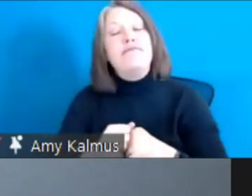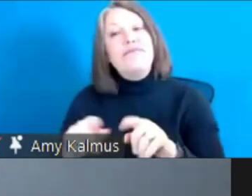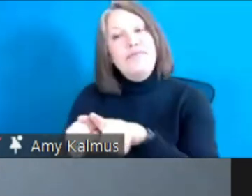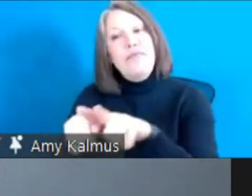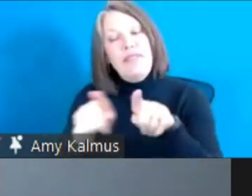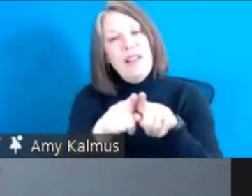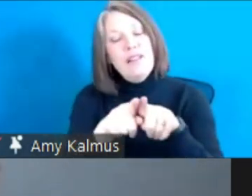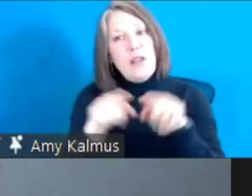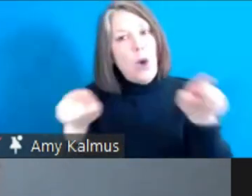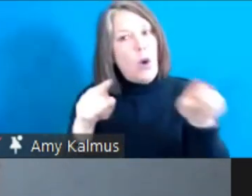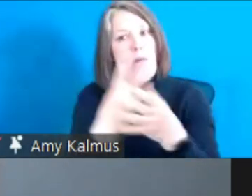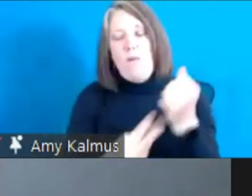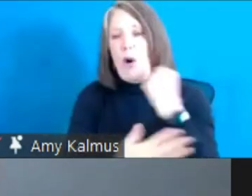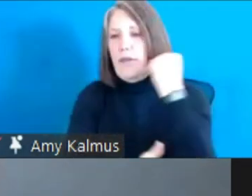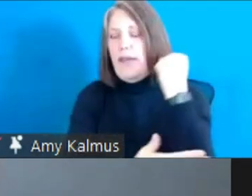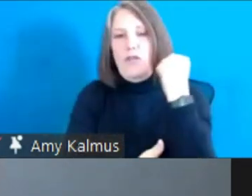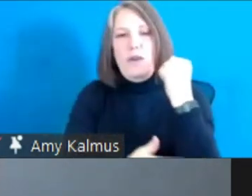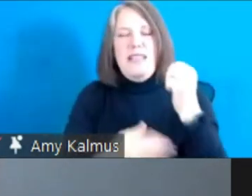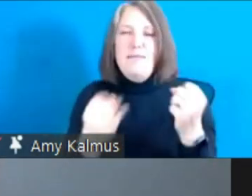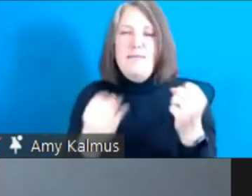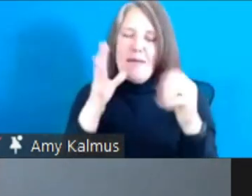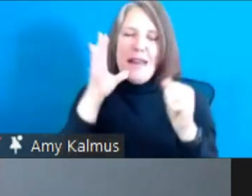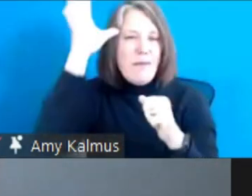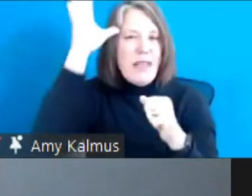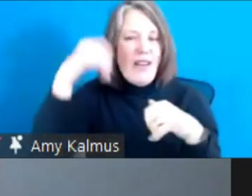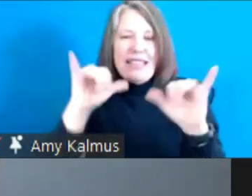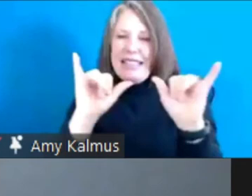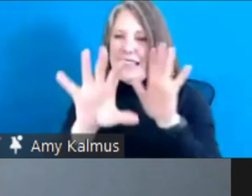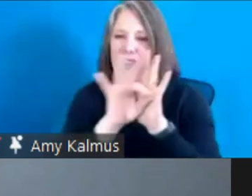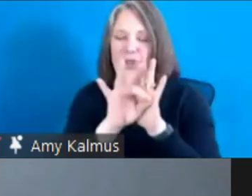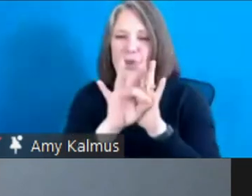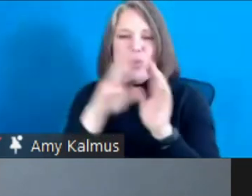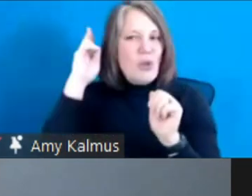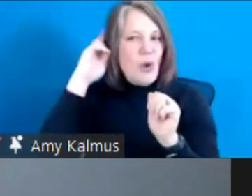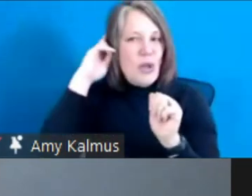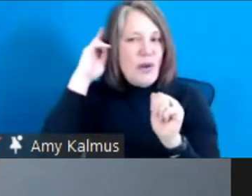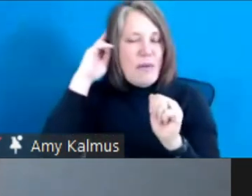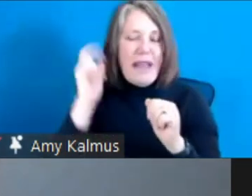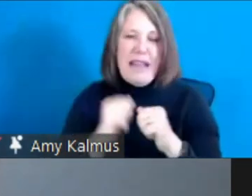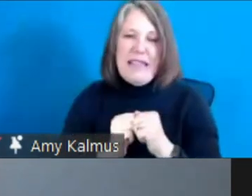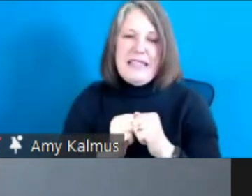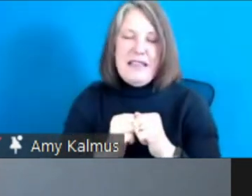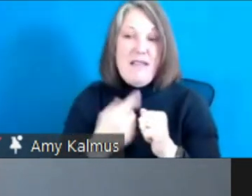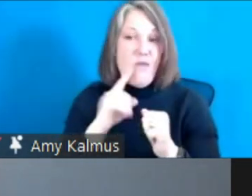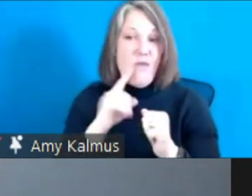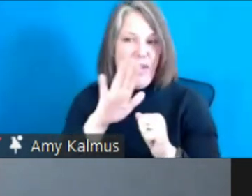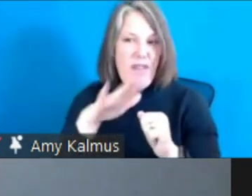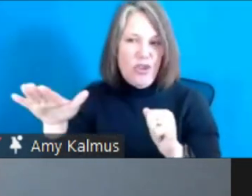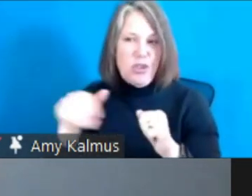Also, in both countries, many parents still choose cochlear implants for their